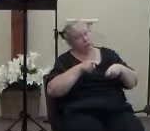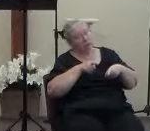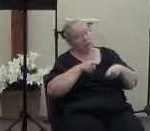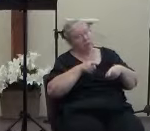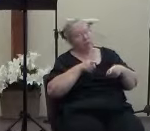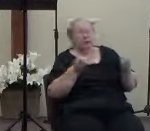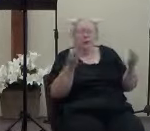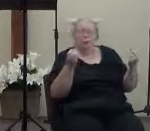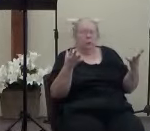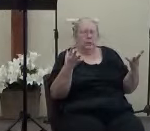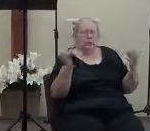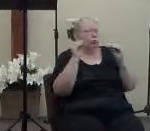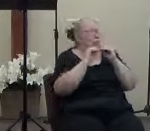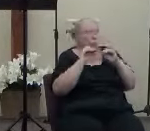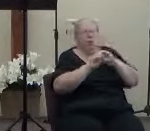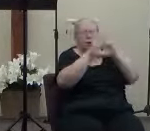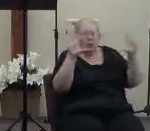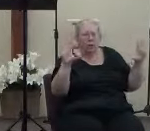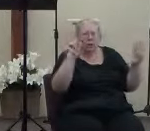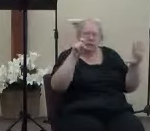Now, how much more plain does that need to be?